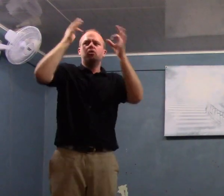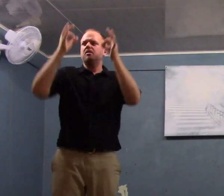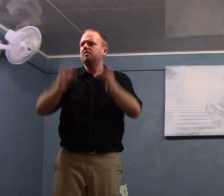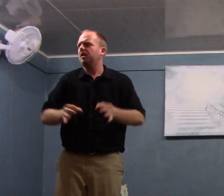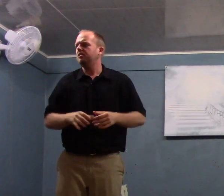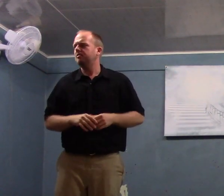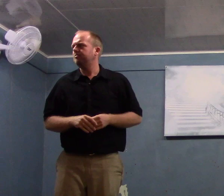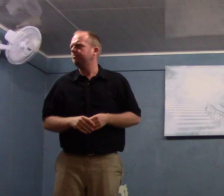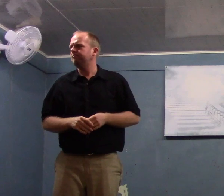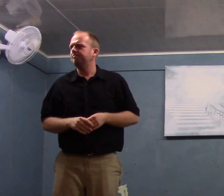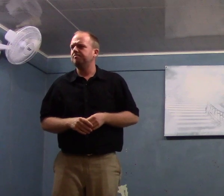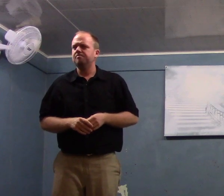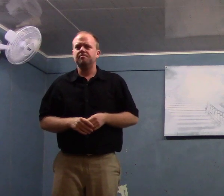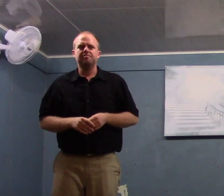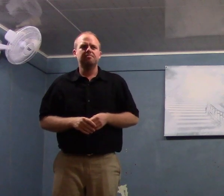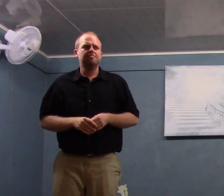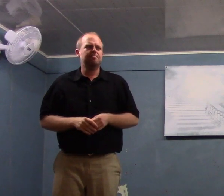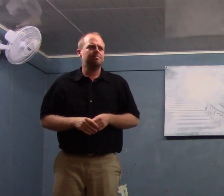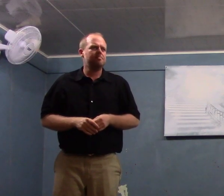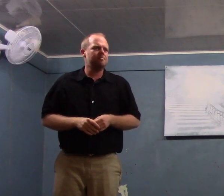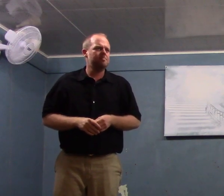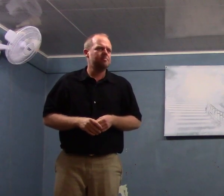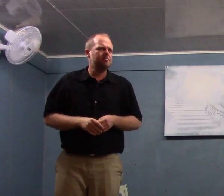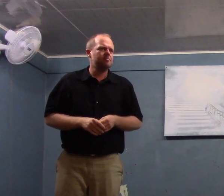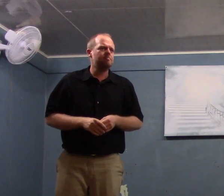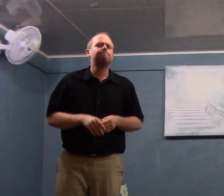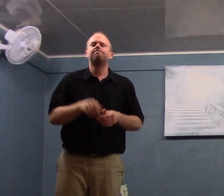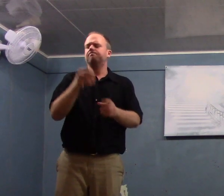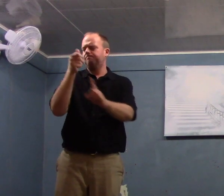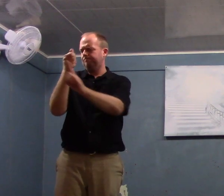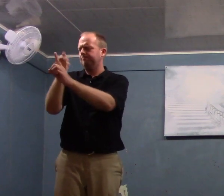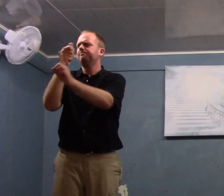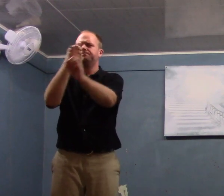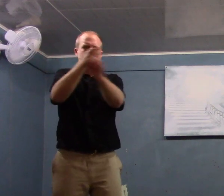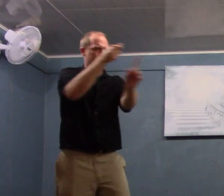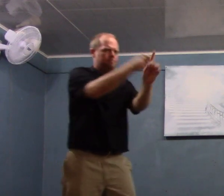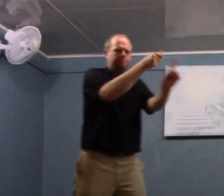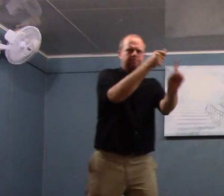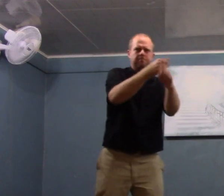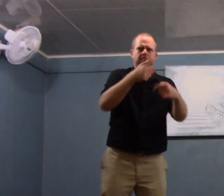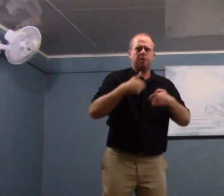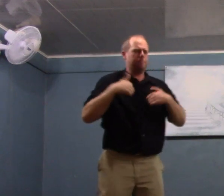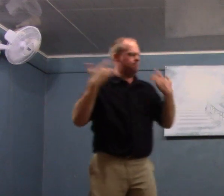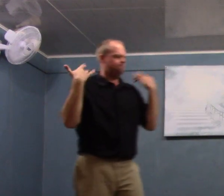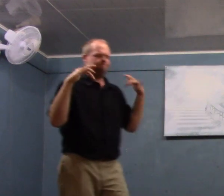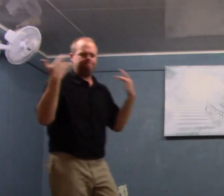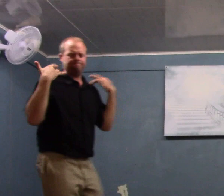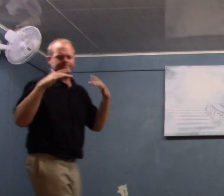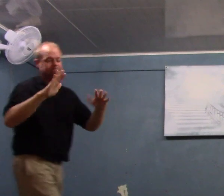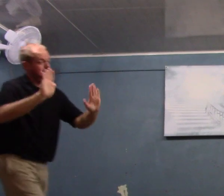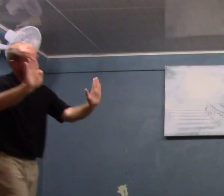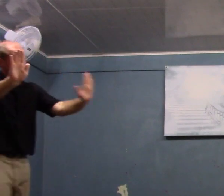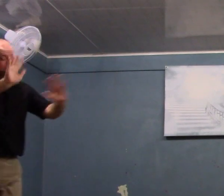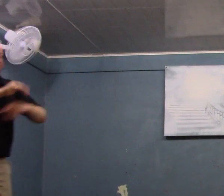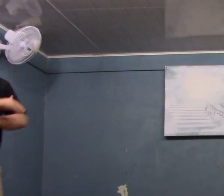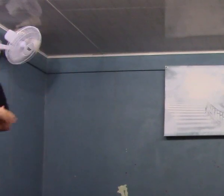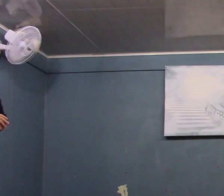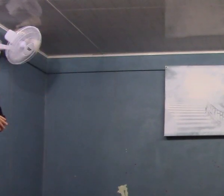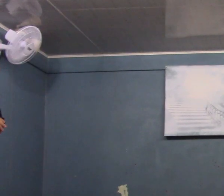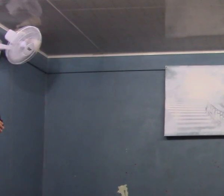Who is making the choice of whether you'll go to heaven or to hell? Right, everyone for himself. I cannot choose for